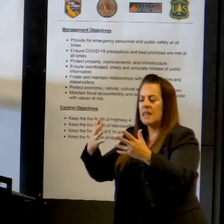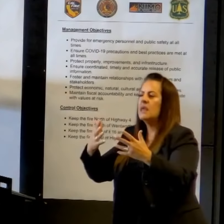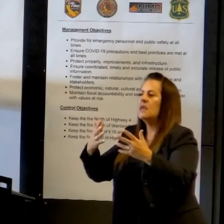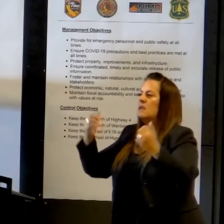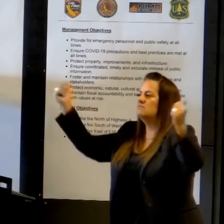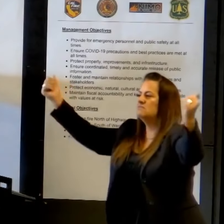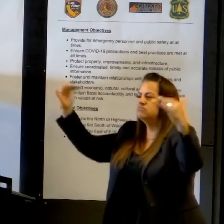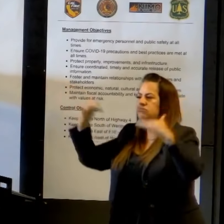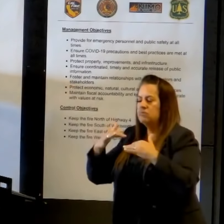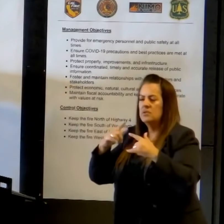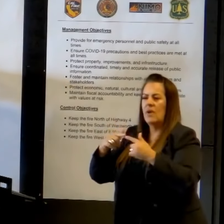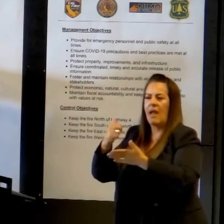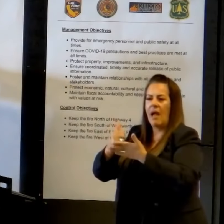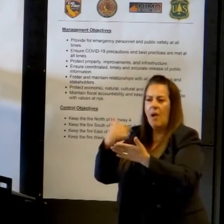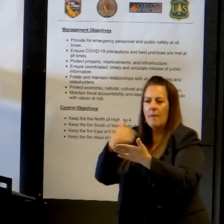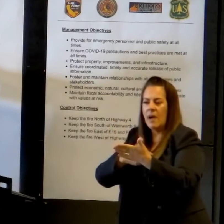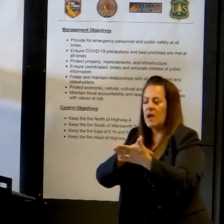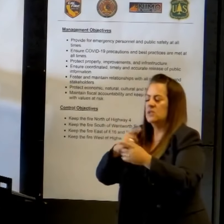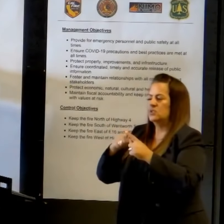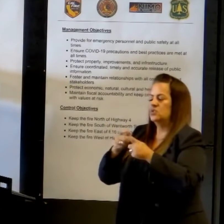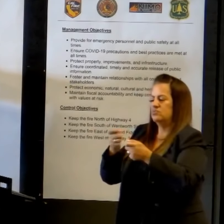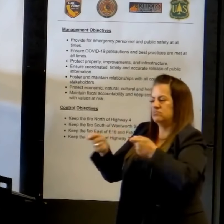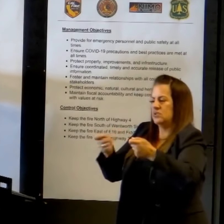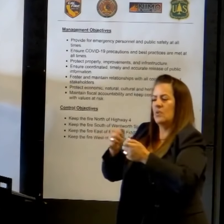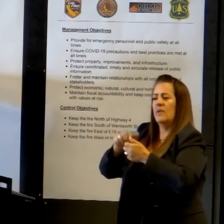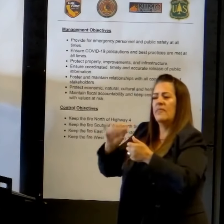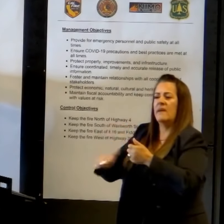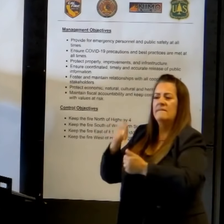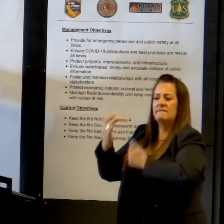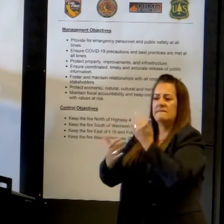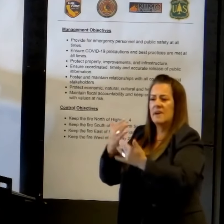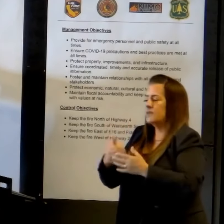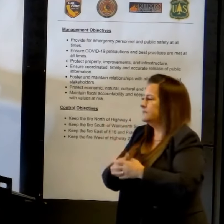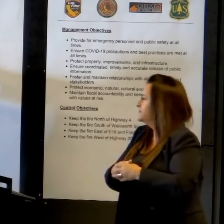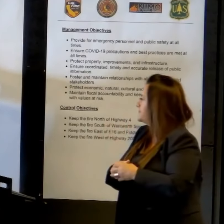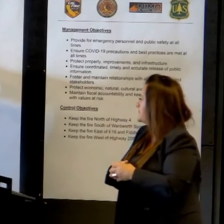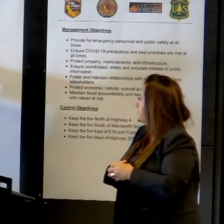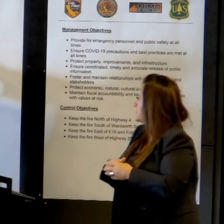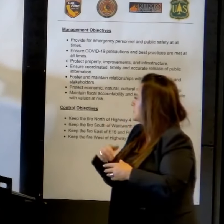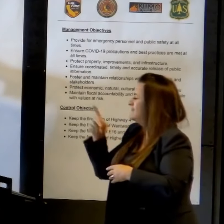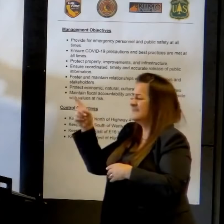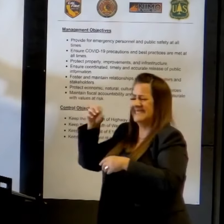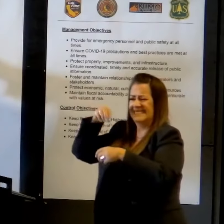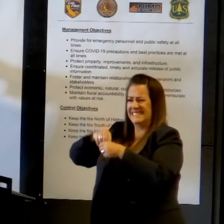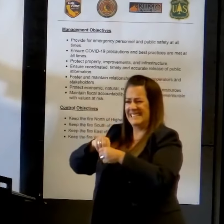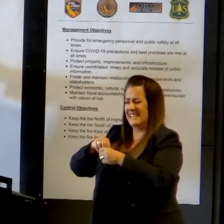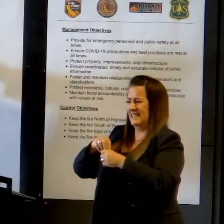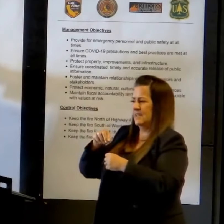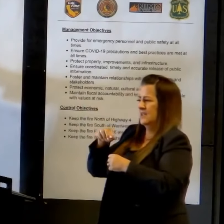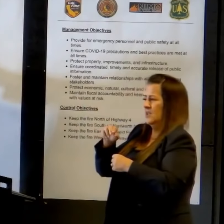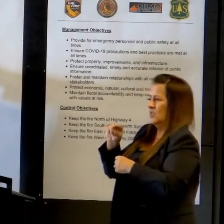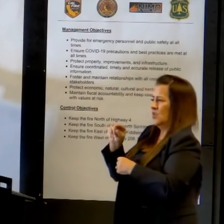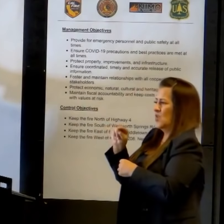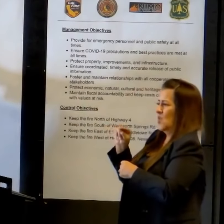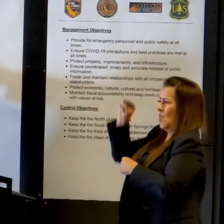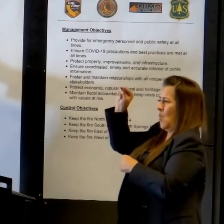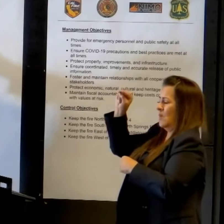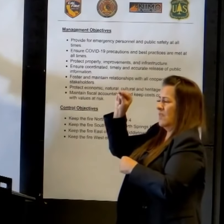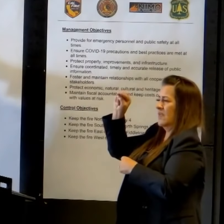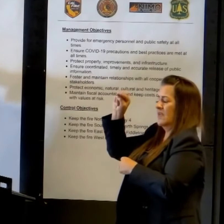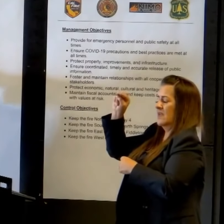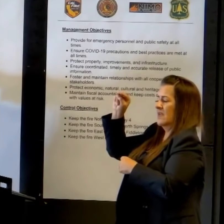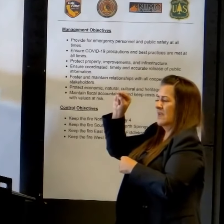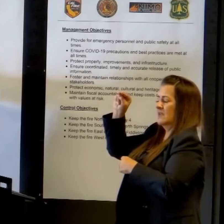this entire area. Right now, the fire is skirted across the north side of Christmas Valley and is being pushed on the east side of